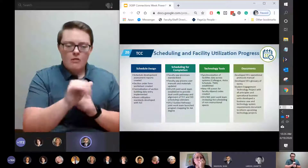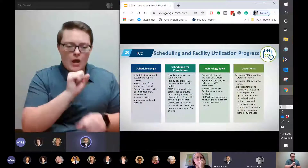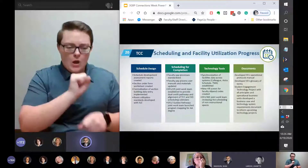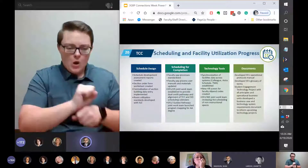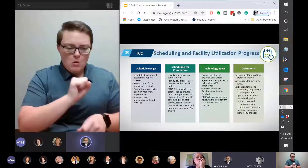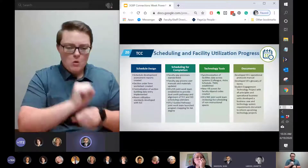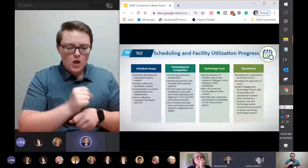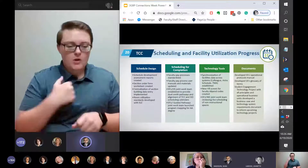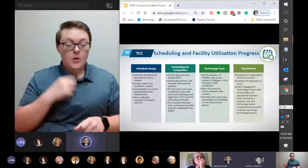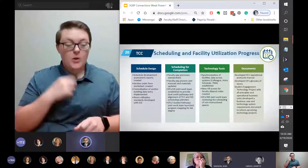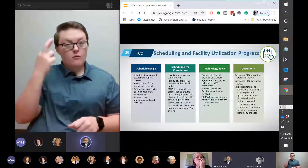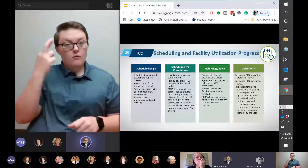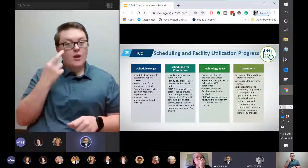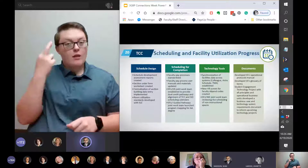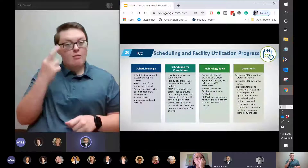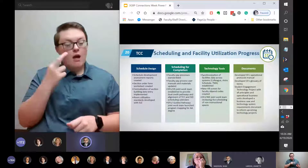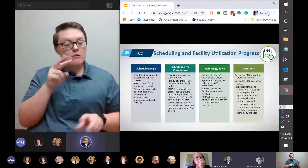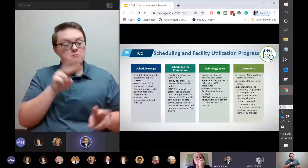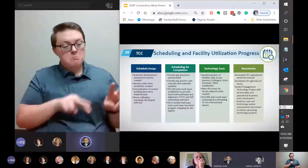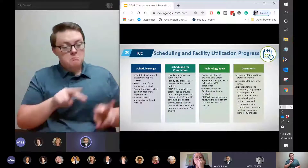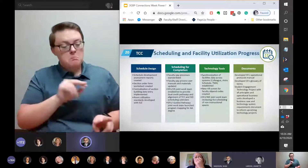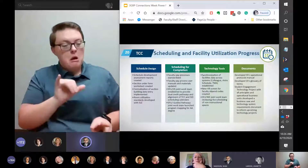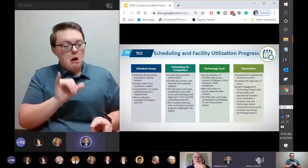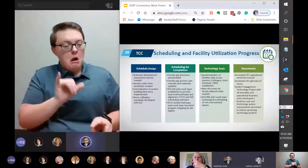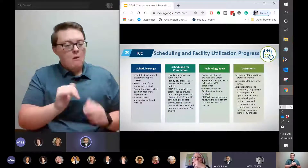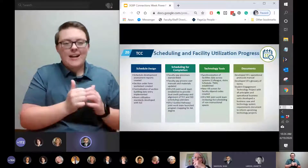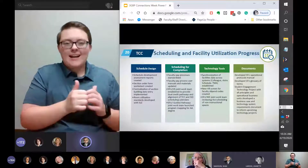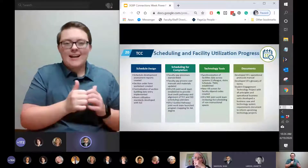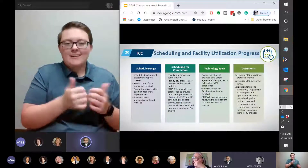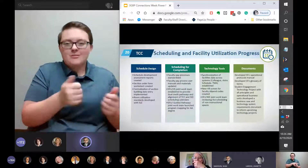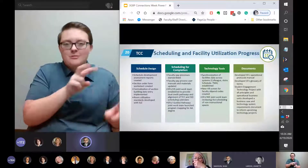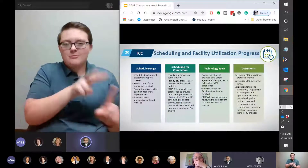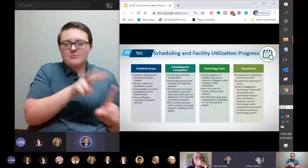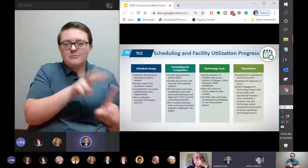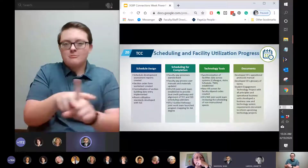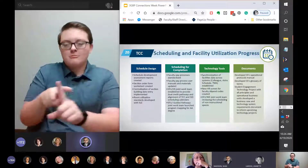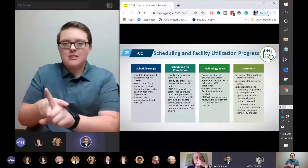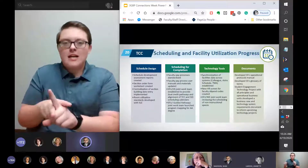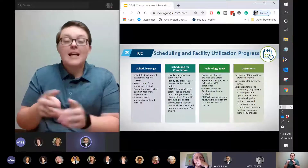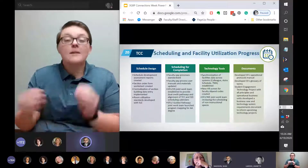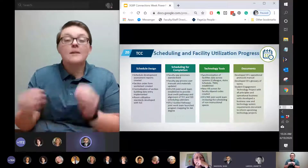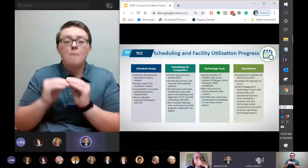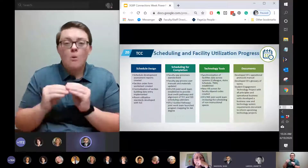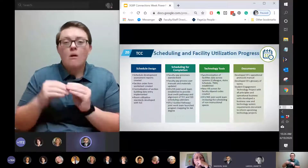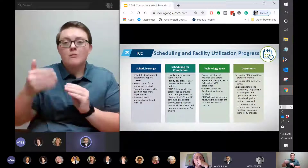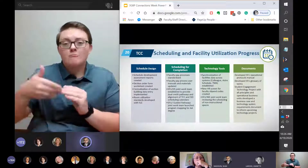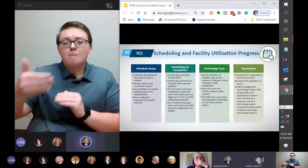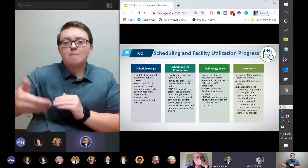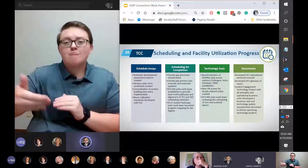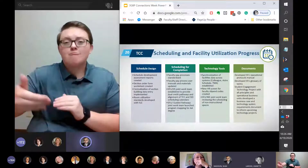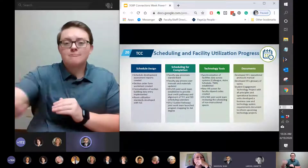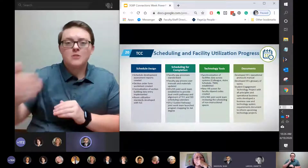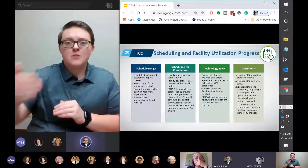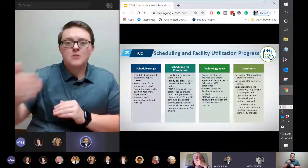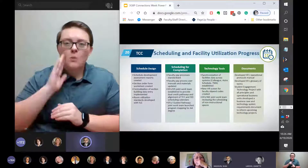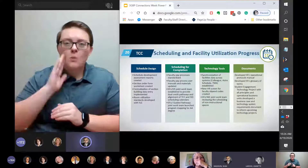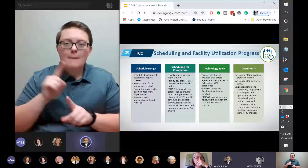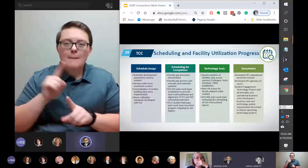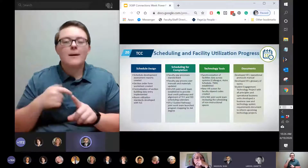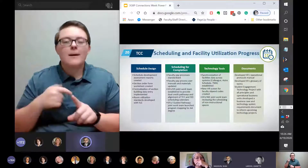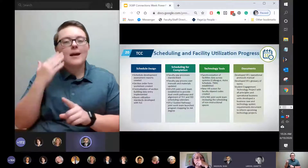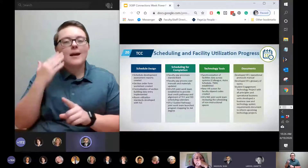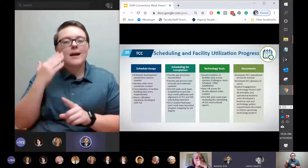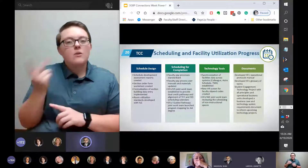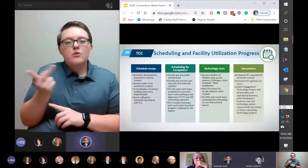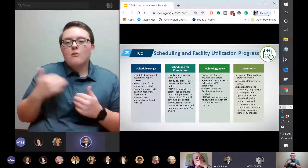guess, within the various departments and areas, and there's more to come. So I just knew that you all had some quick examples. So